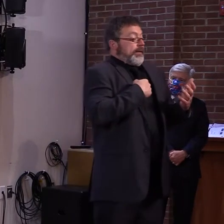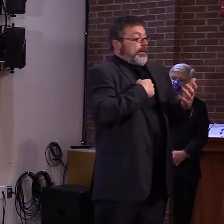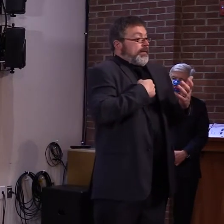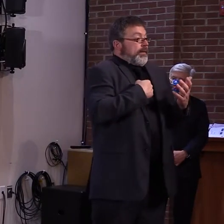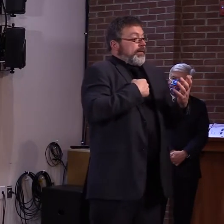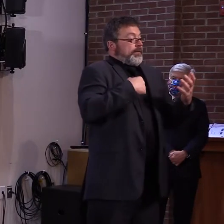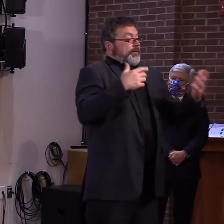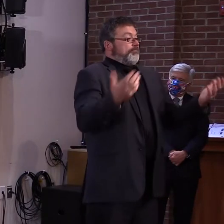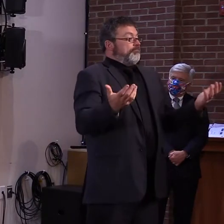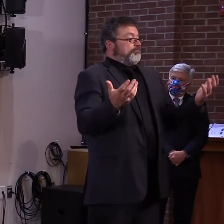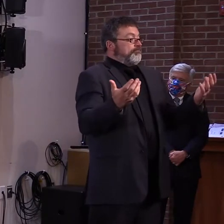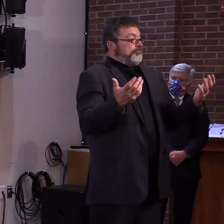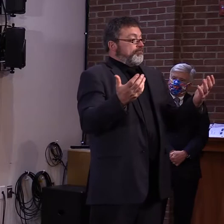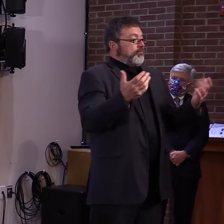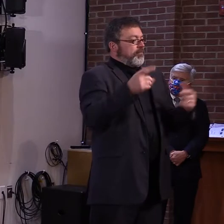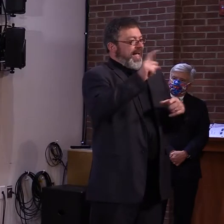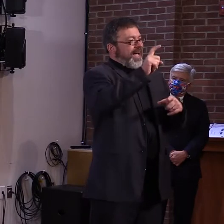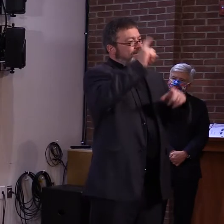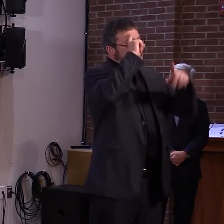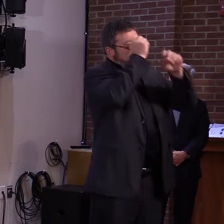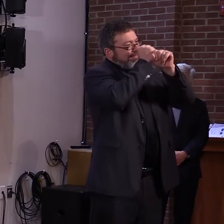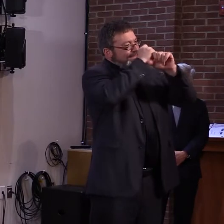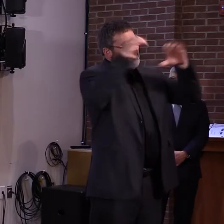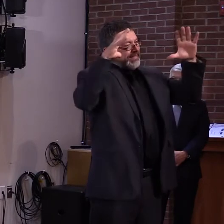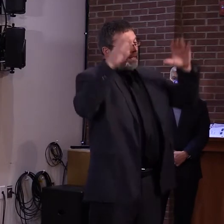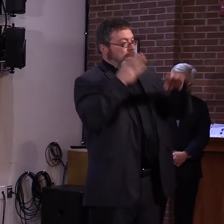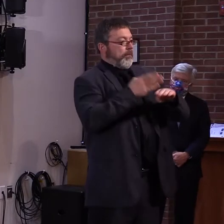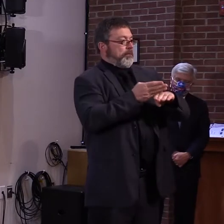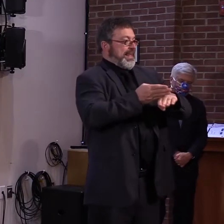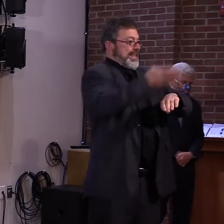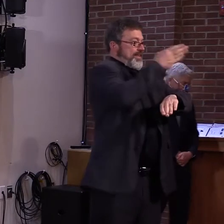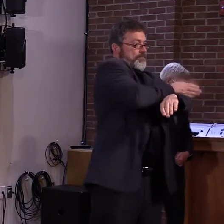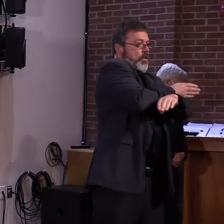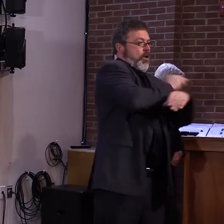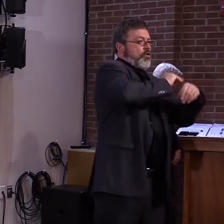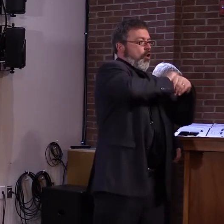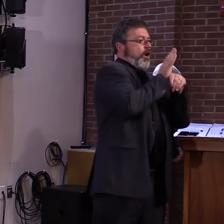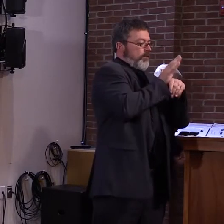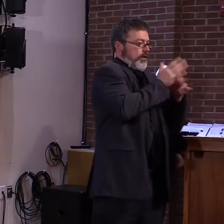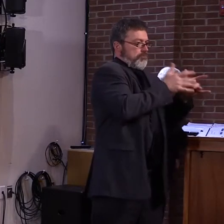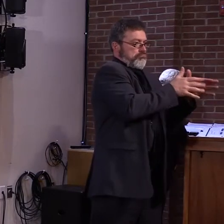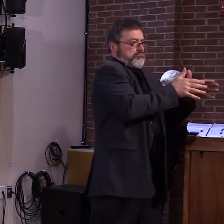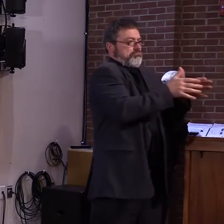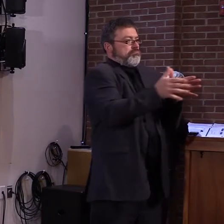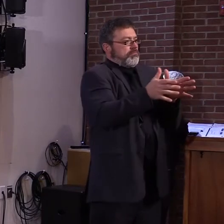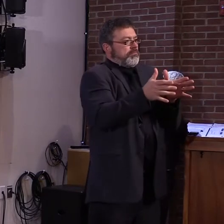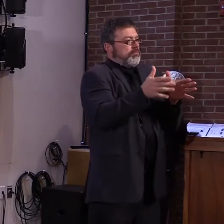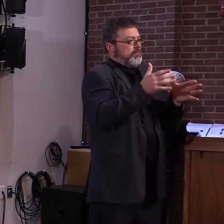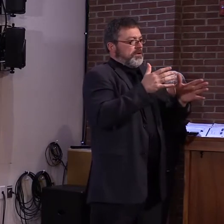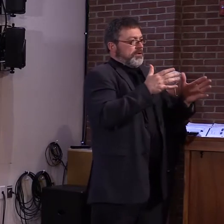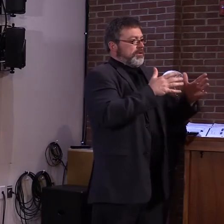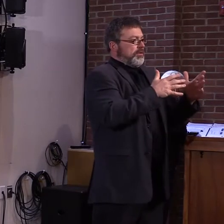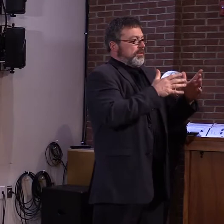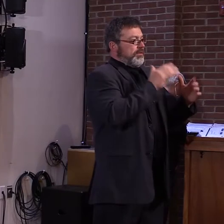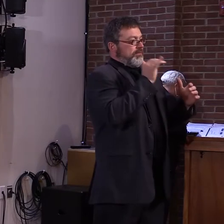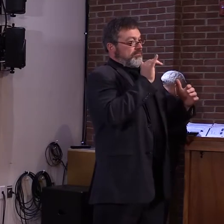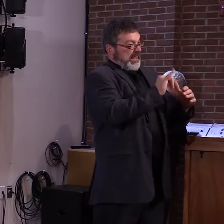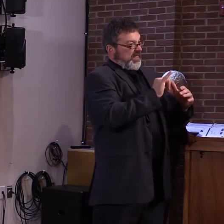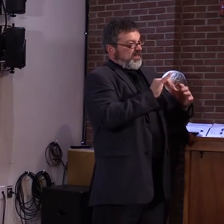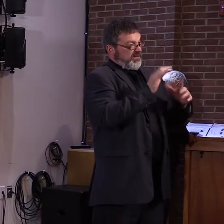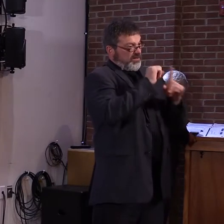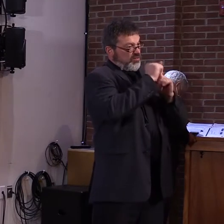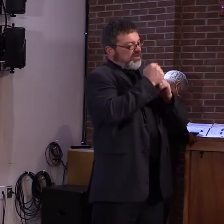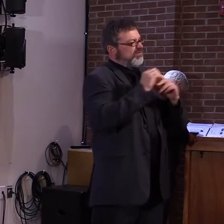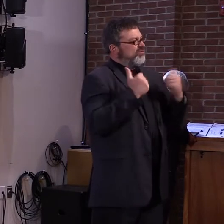pre-pandemic, over the last number of years, it's been challenging in terms of trying to have enough of